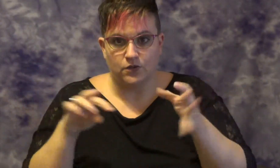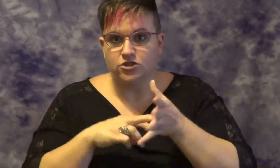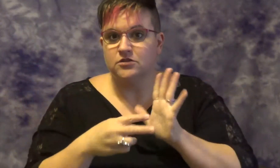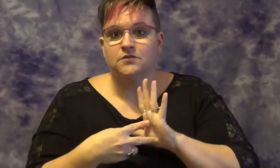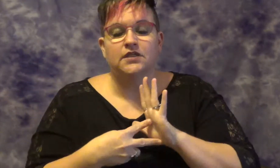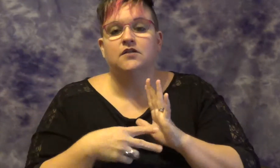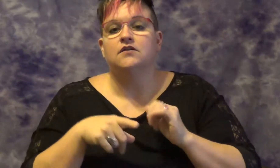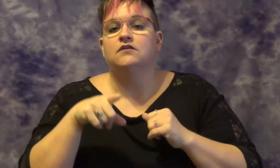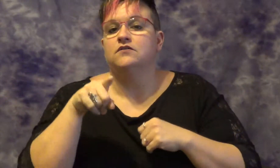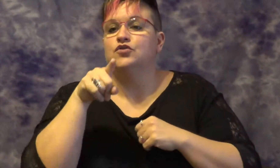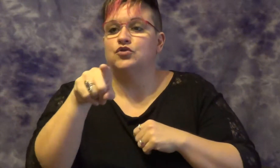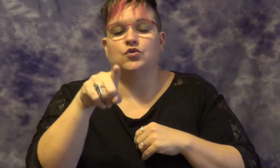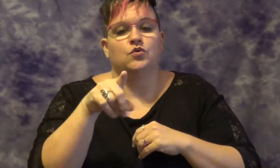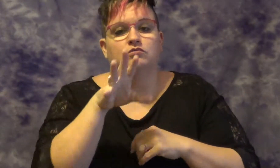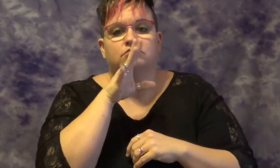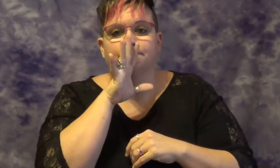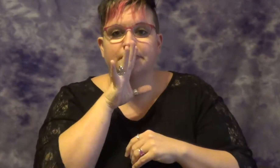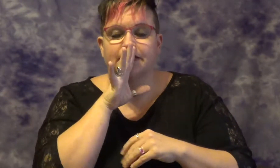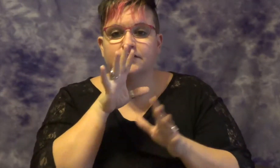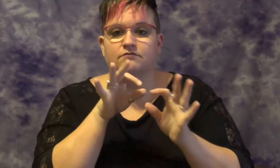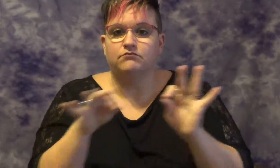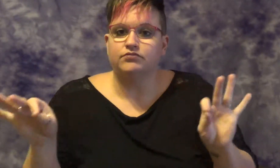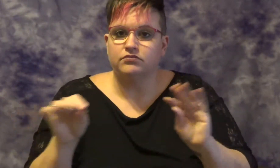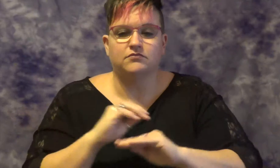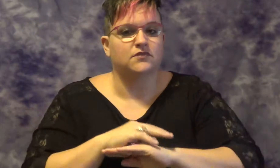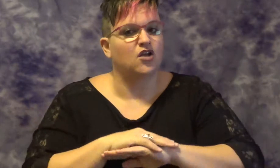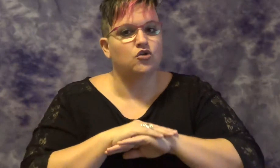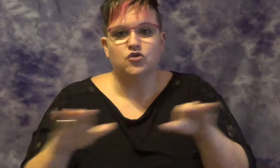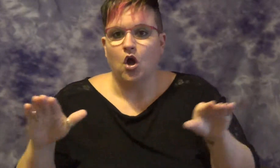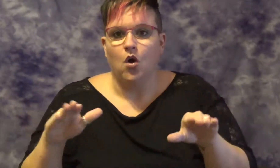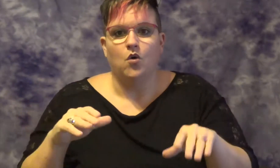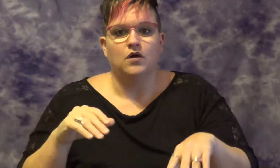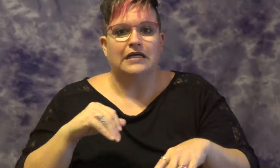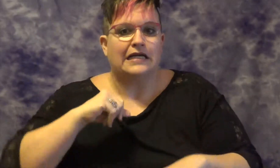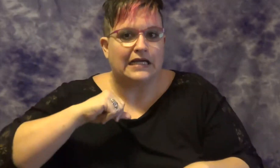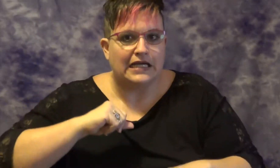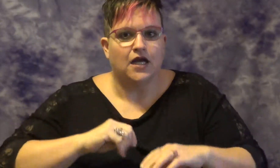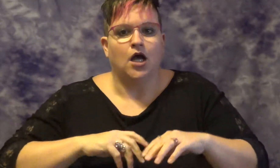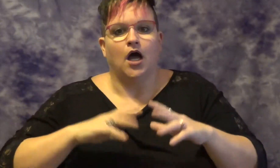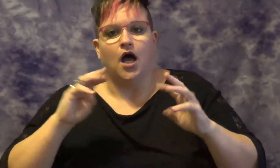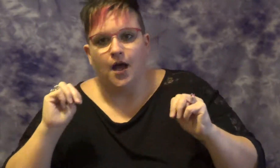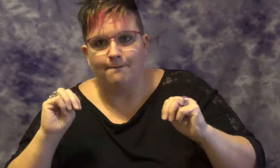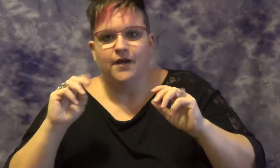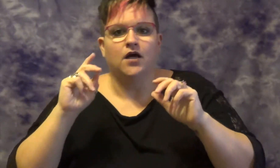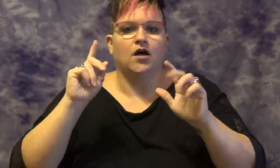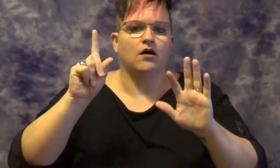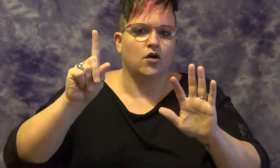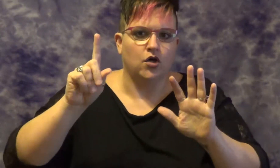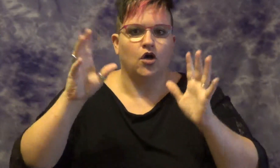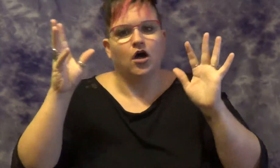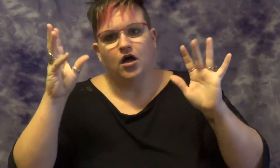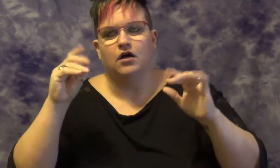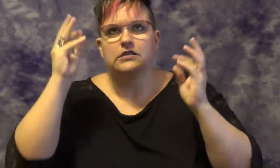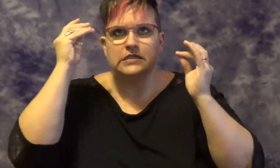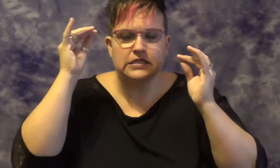Now, when we talk about powerful language, mainly we're talking about language that doesn't represent any type